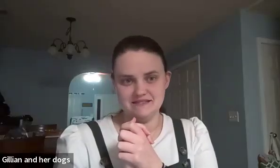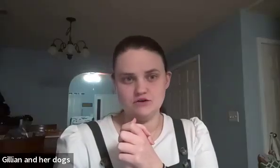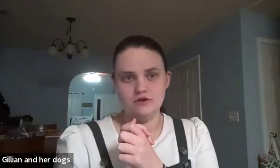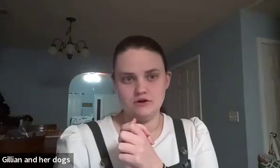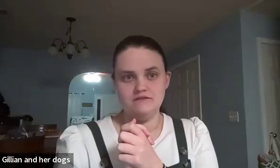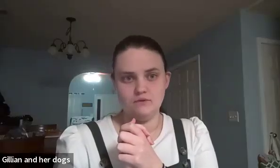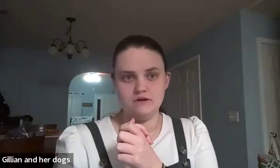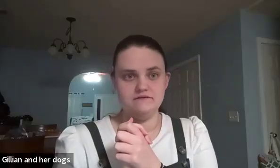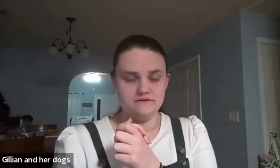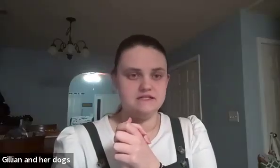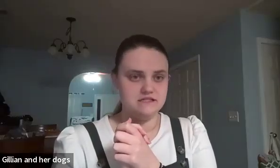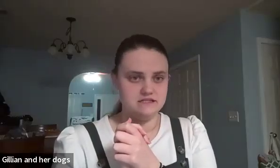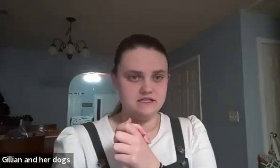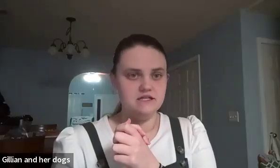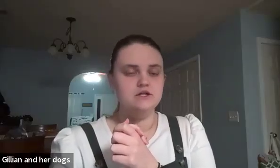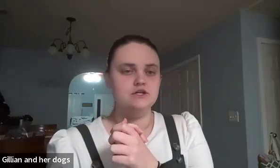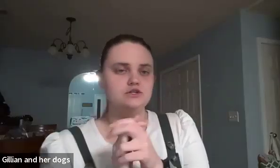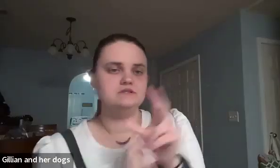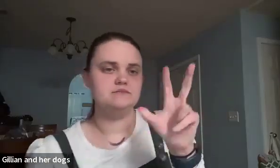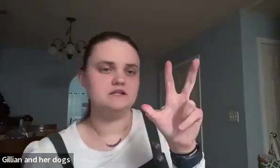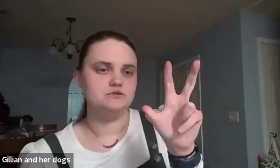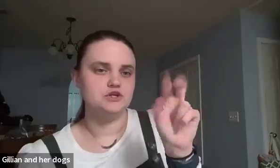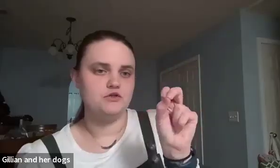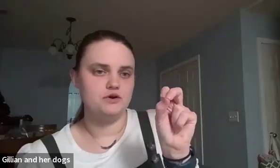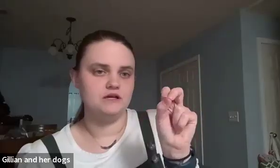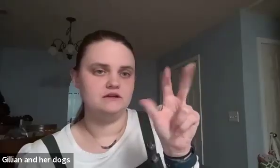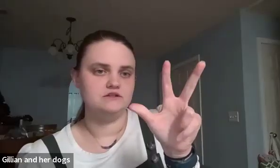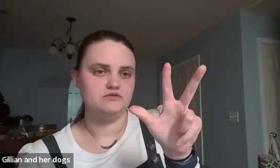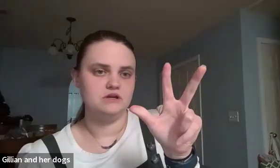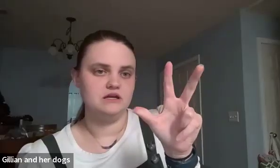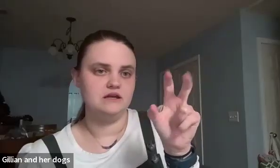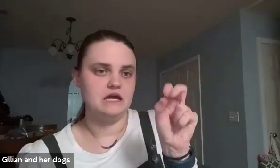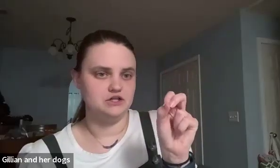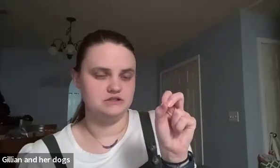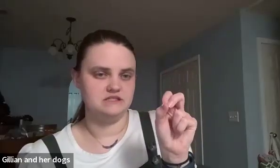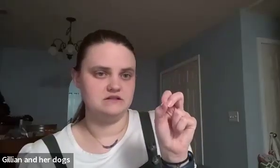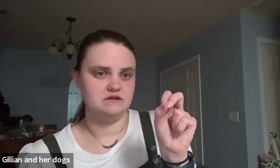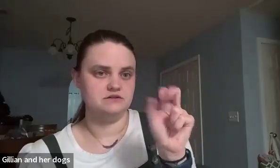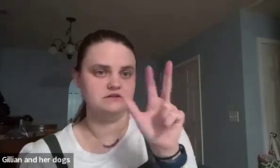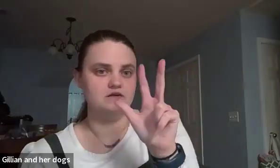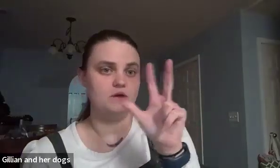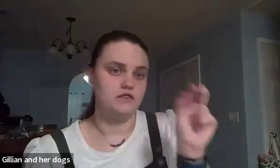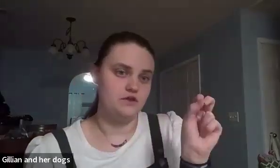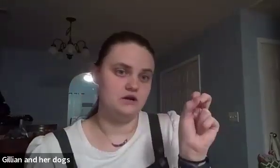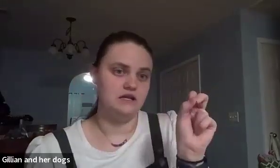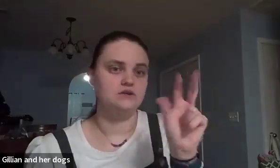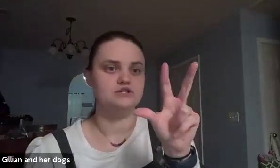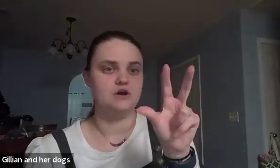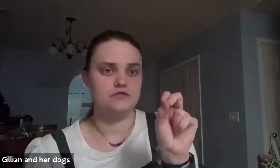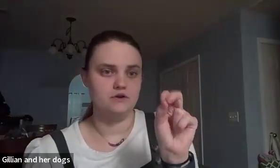so 30, 40, 50, 60, you typically will just go 30. So 3, and it turns into the 0. So instead of going 30, you just go